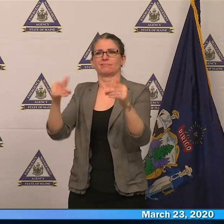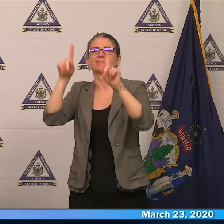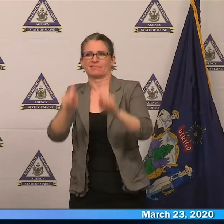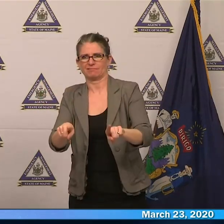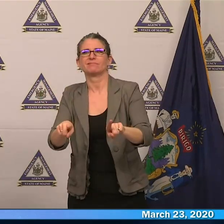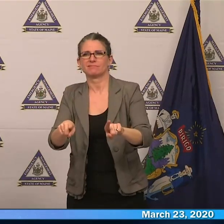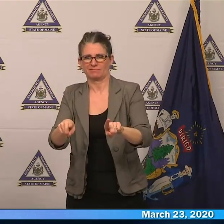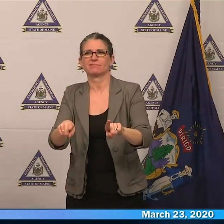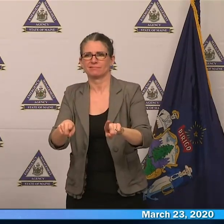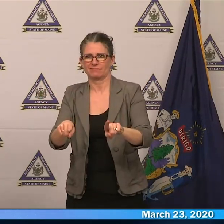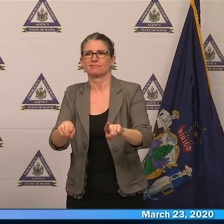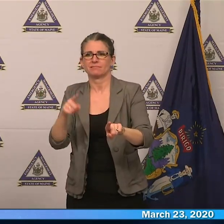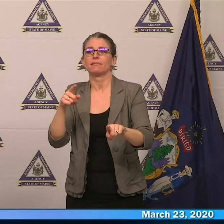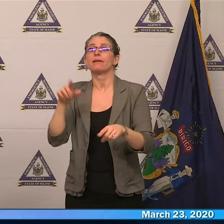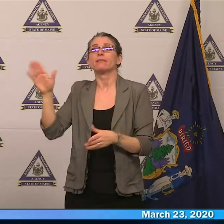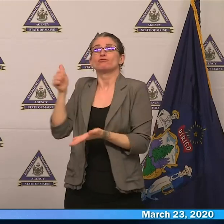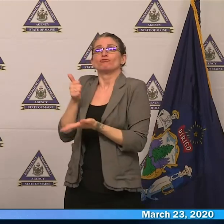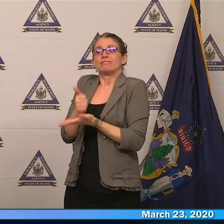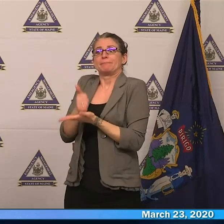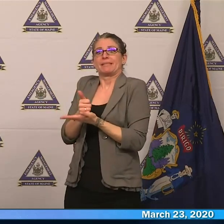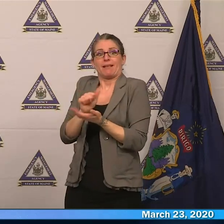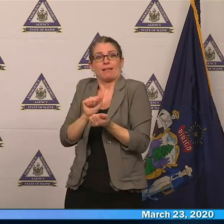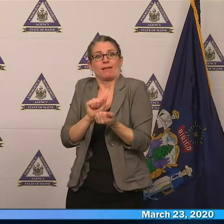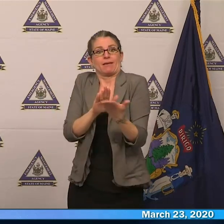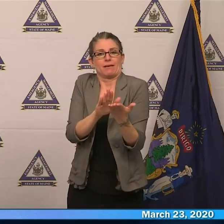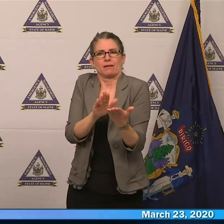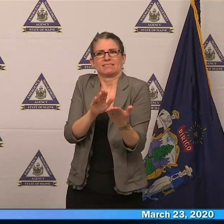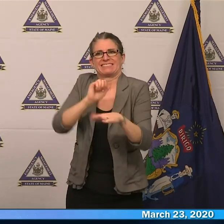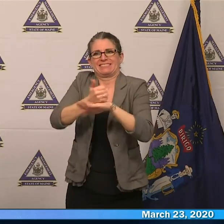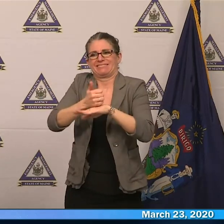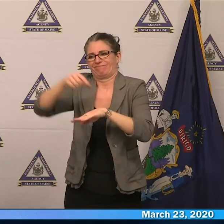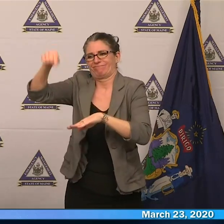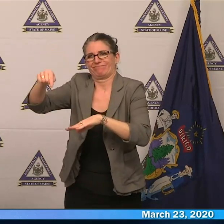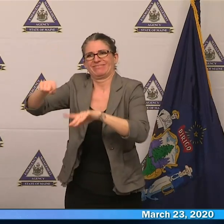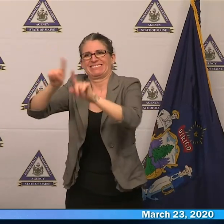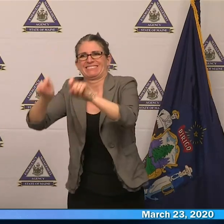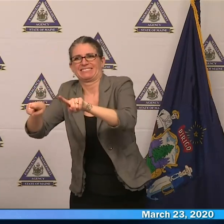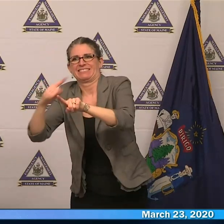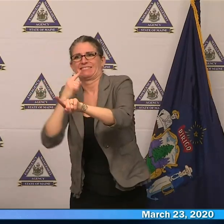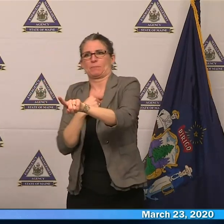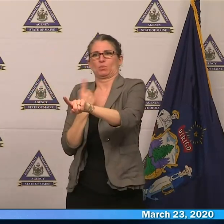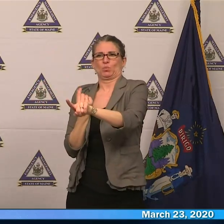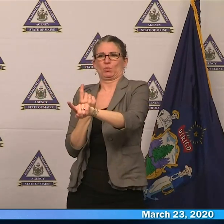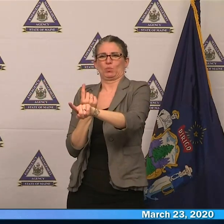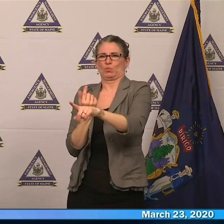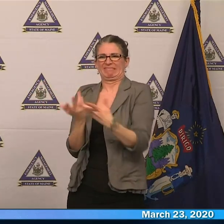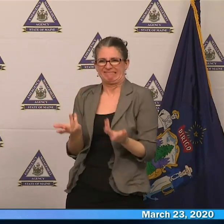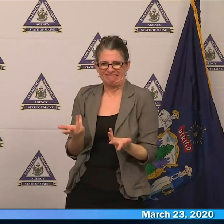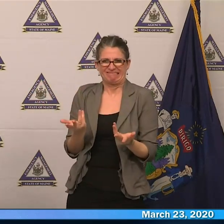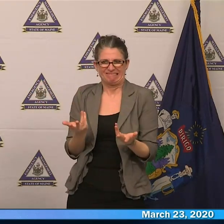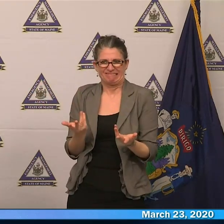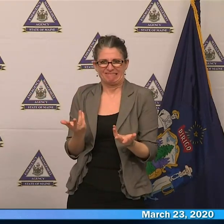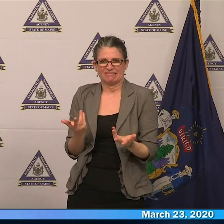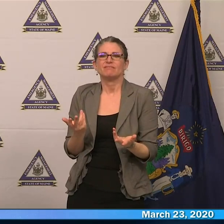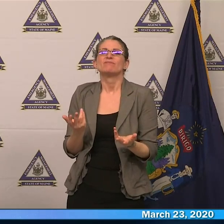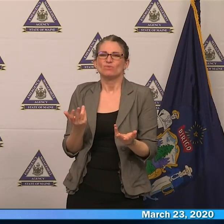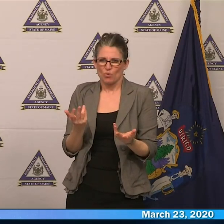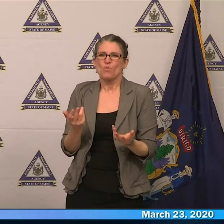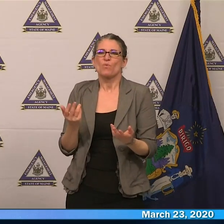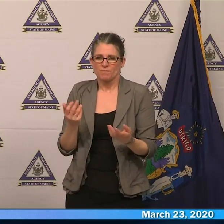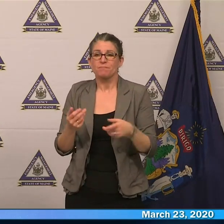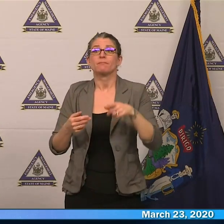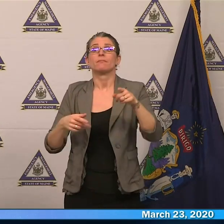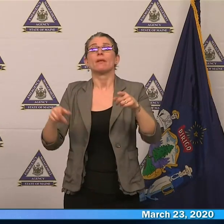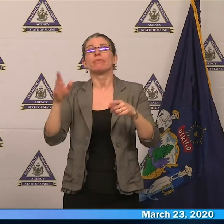healthcare workforce. So we have focused on certain groups. That being said, the fundamental decision of whether someone should